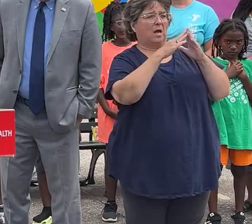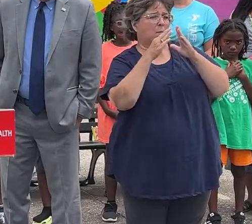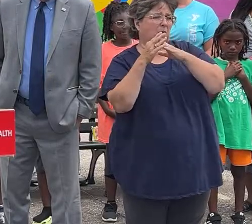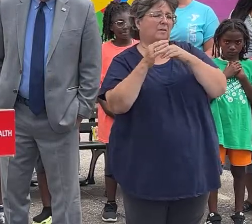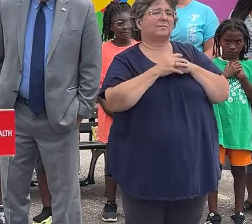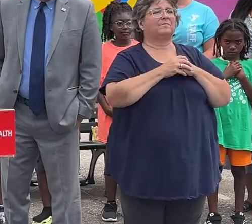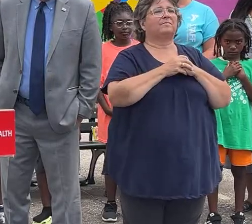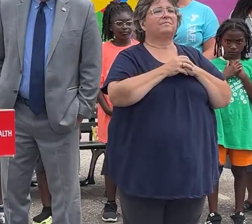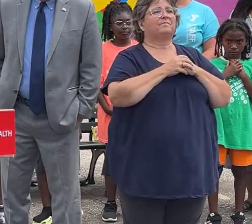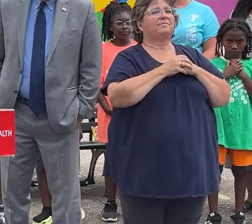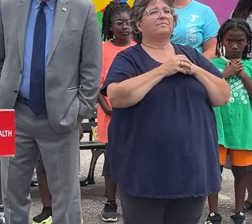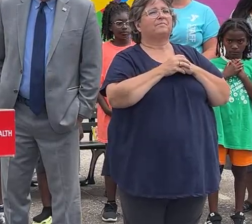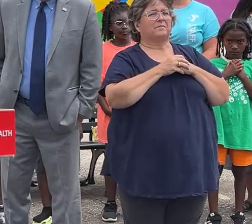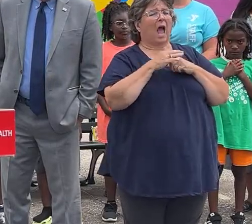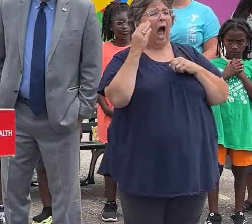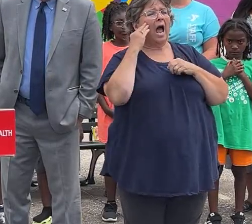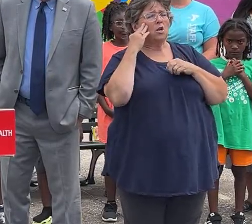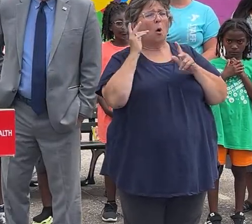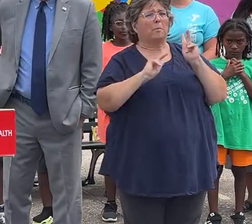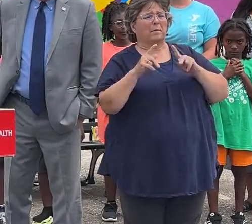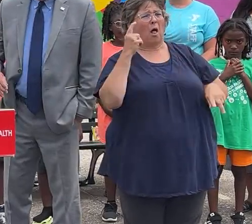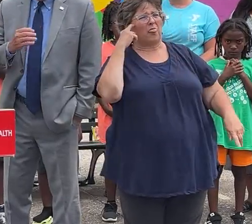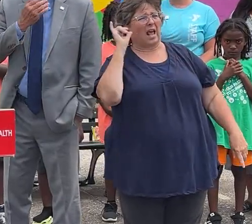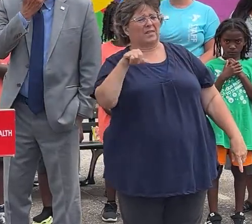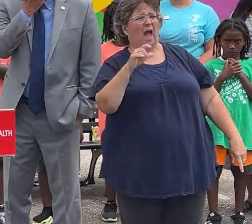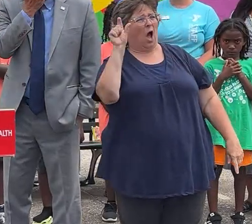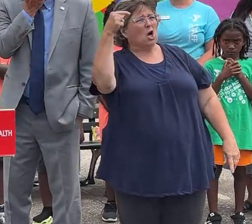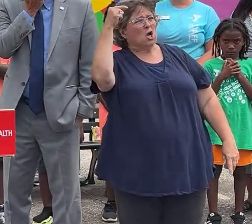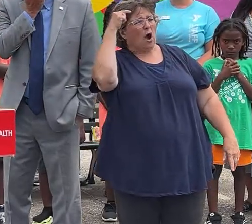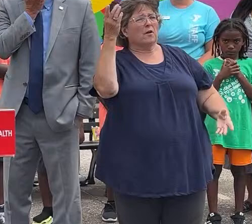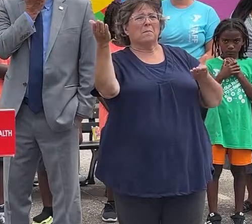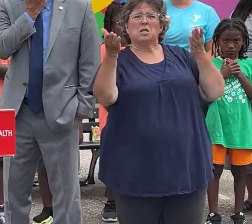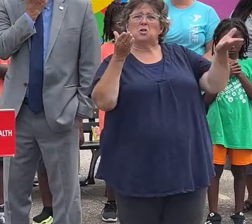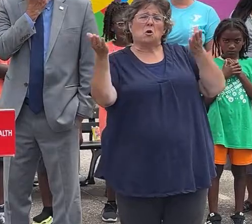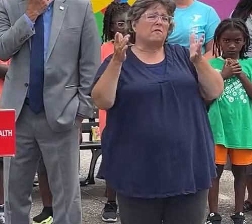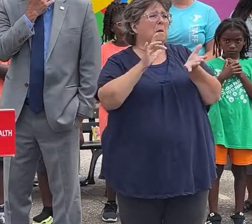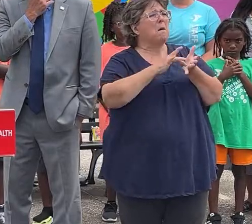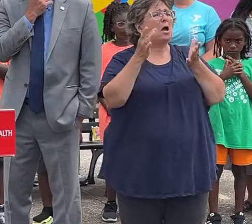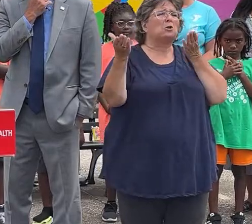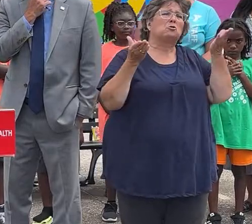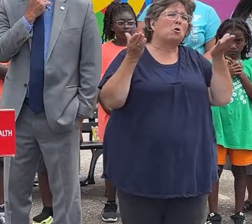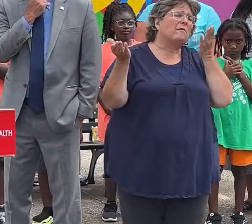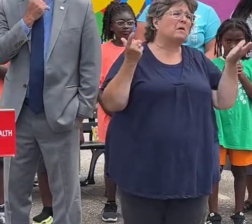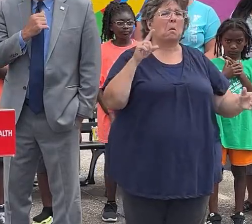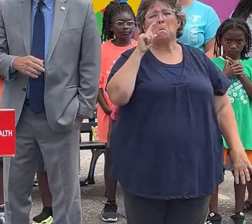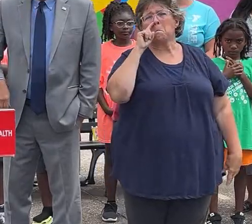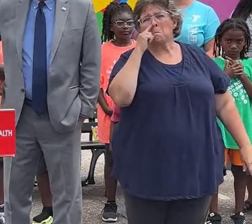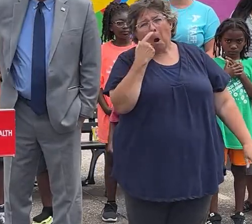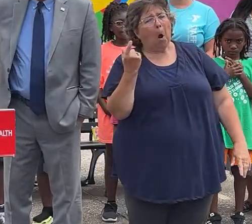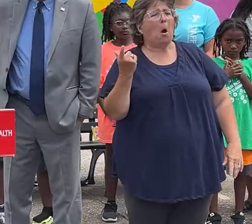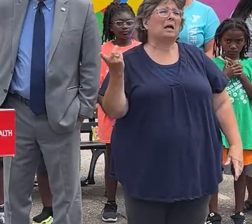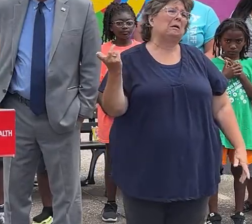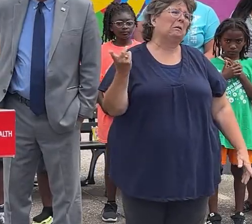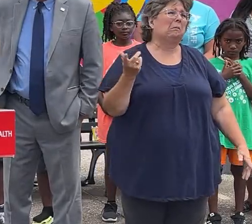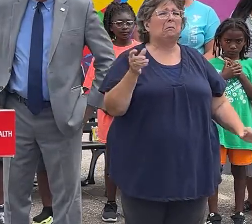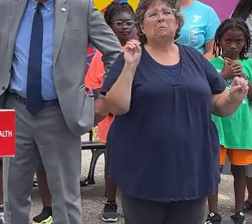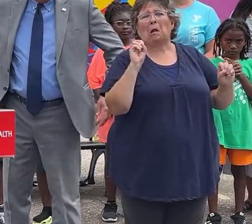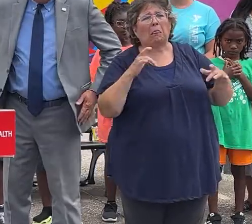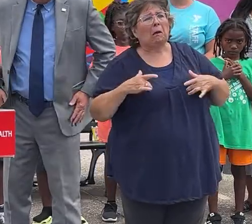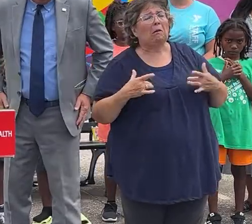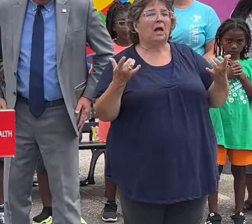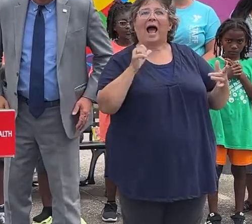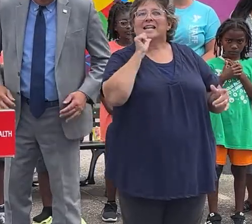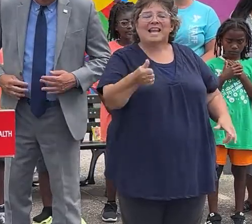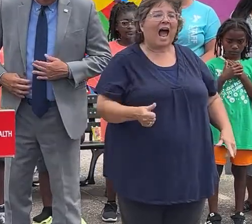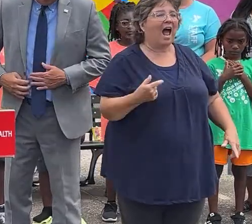community. So I know everybody always thinks that government services and medical services are boring and sterile, but they're not.